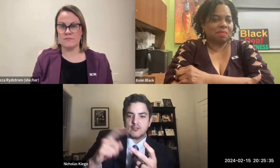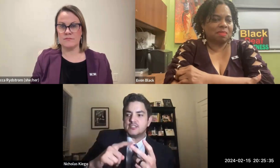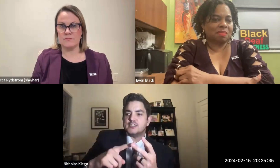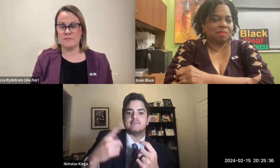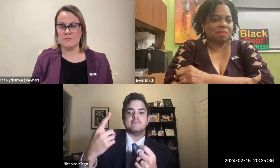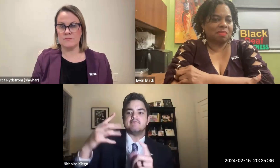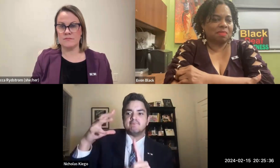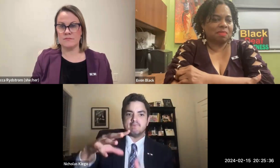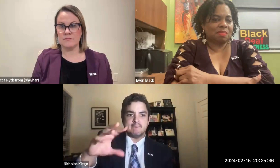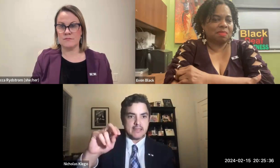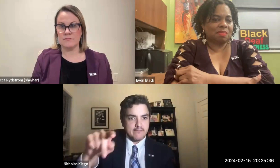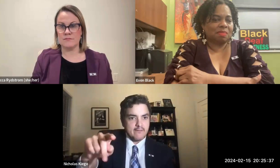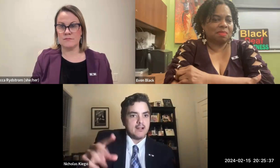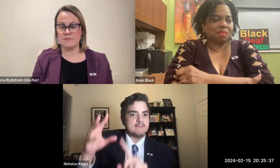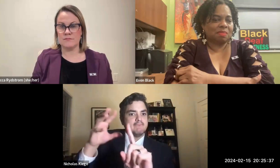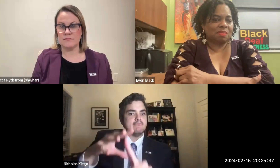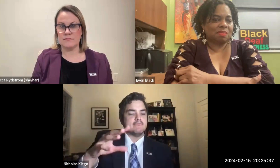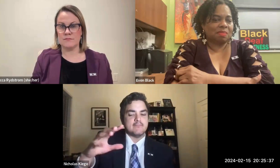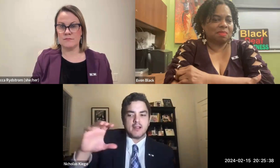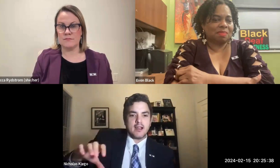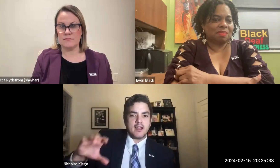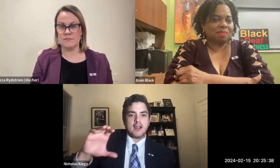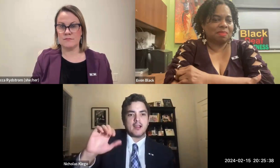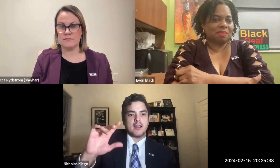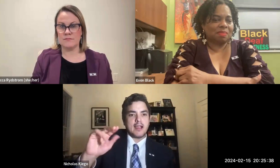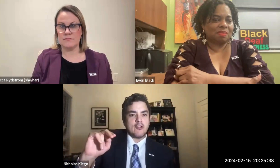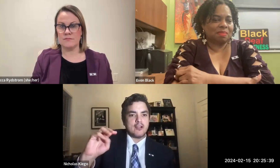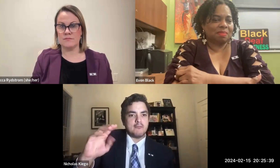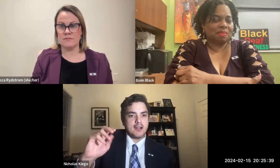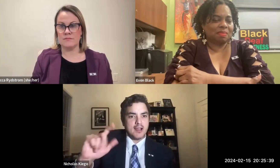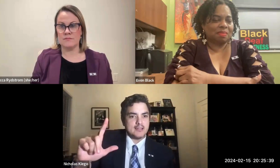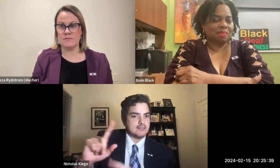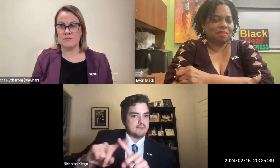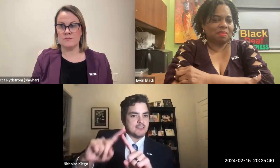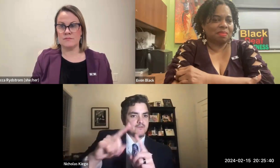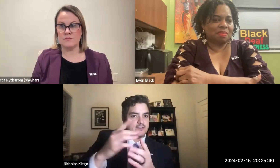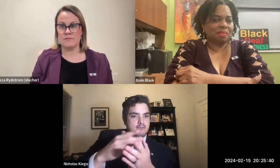Morning America. People have a spotlight on this